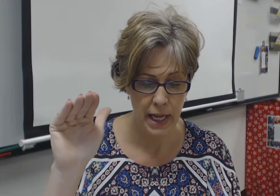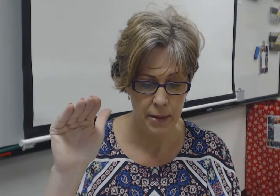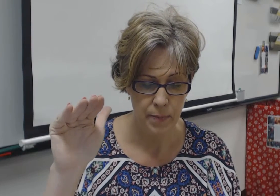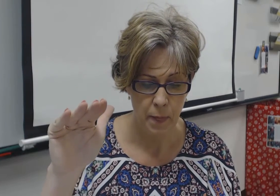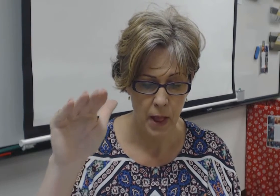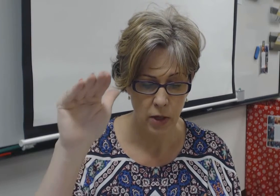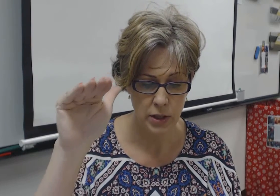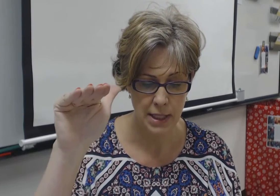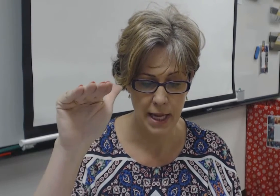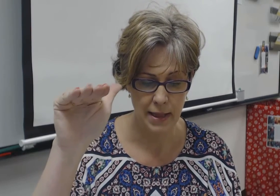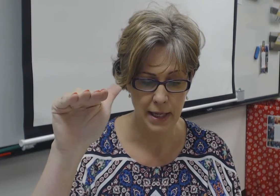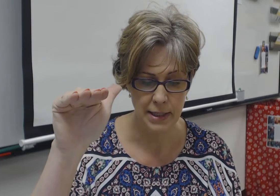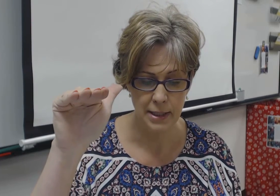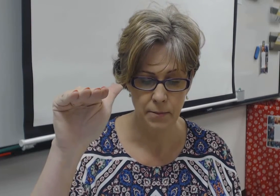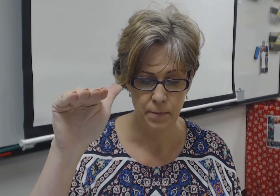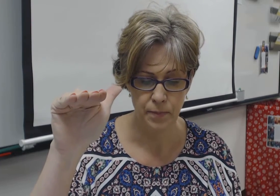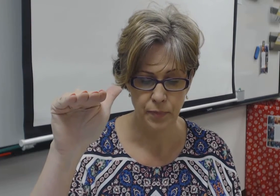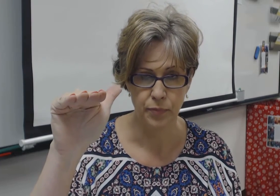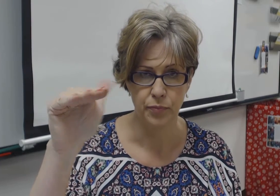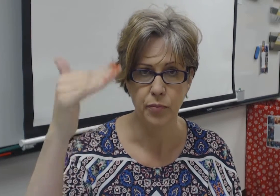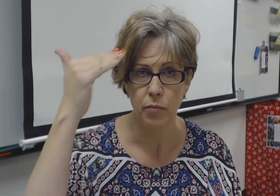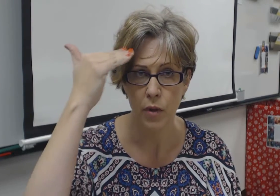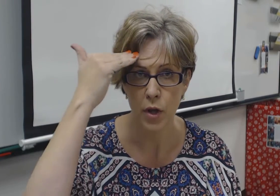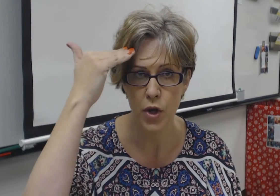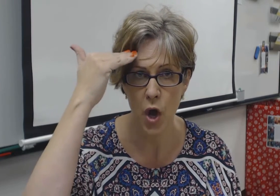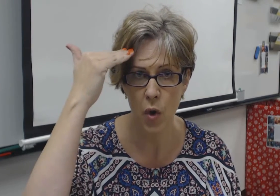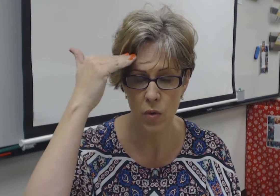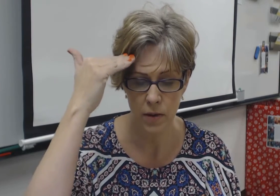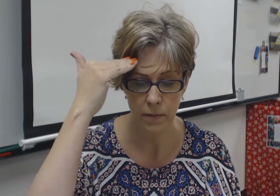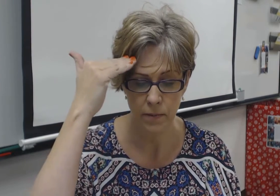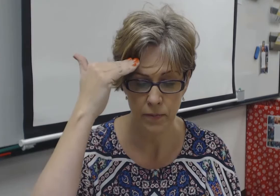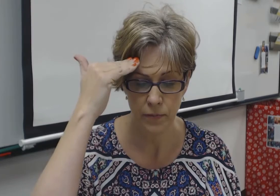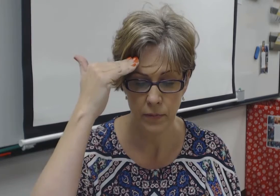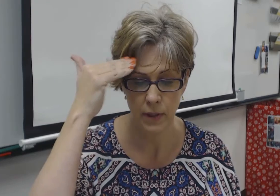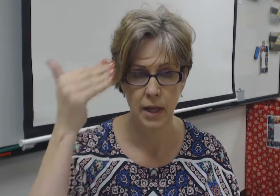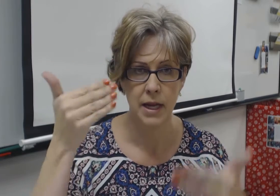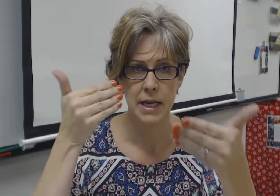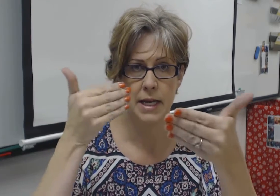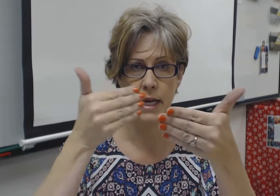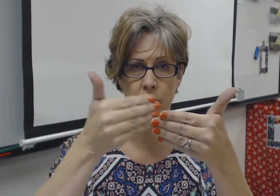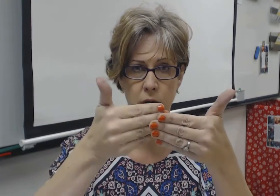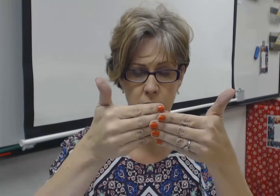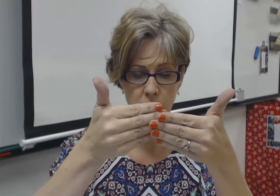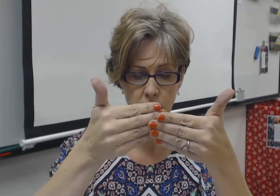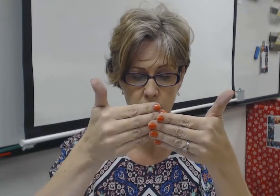B looks like this: no, near,